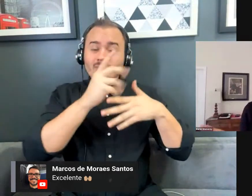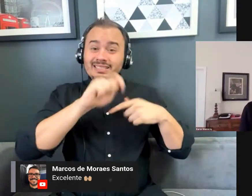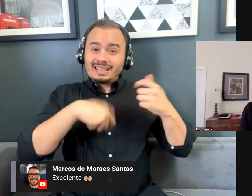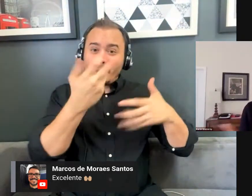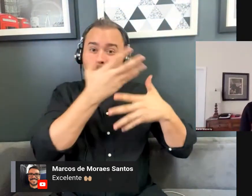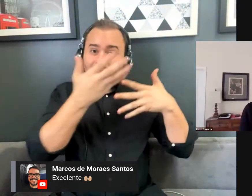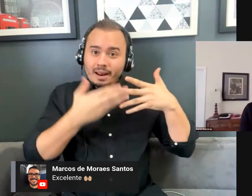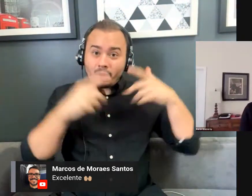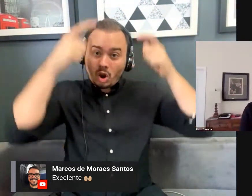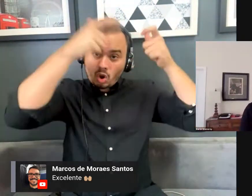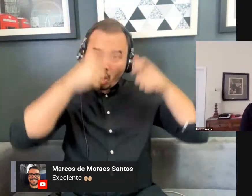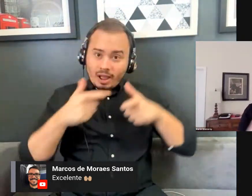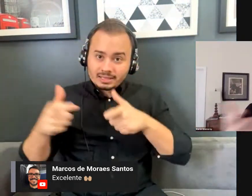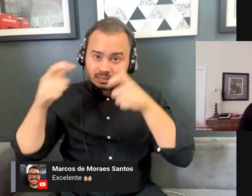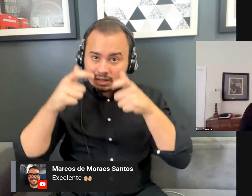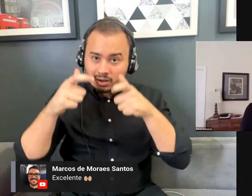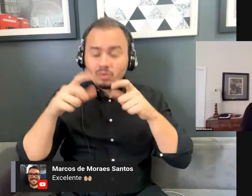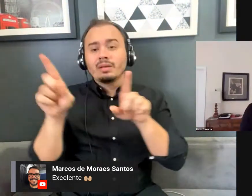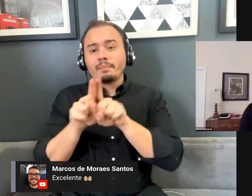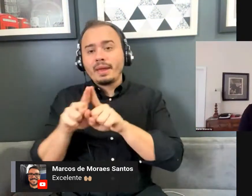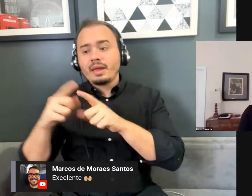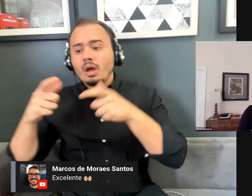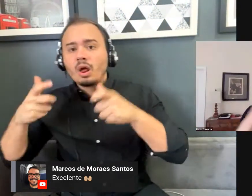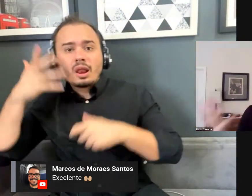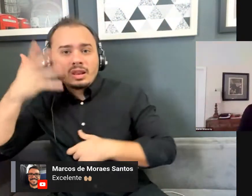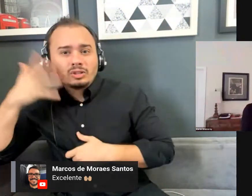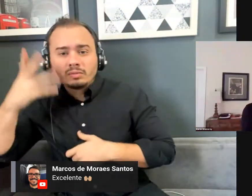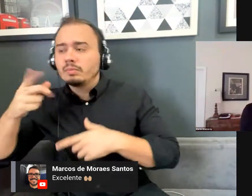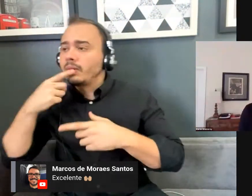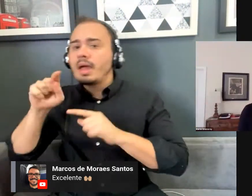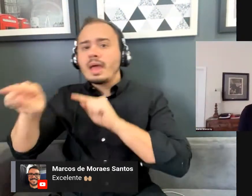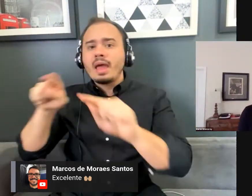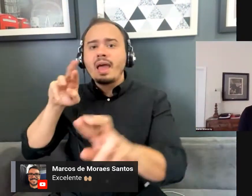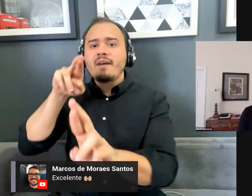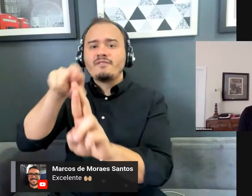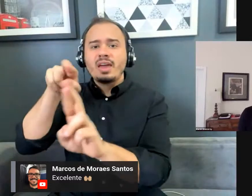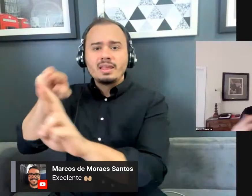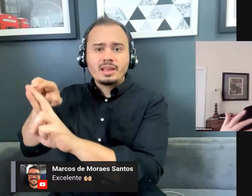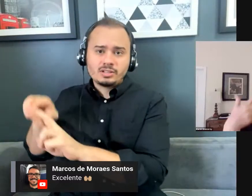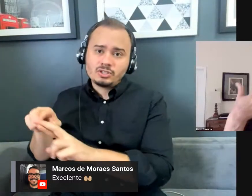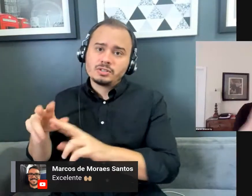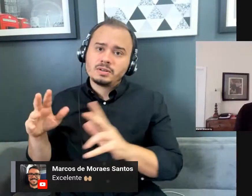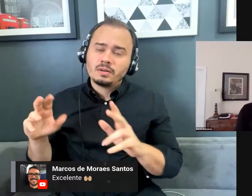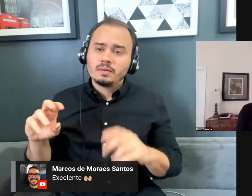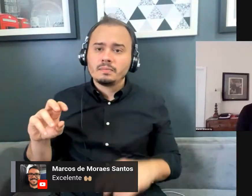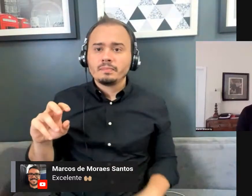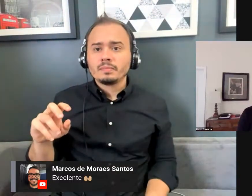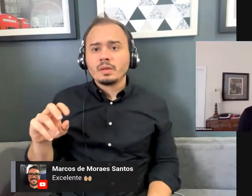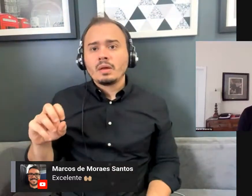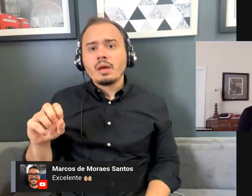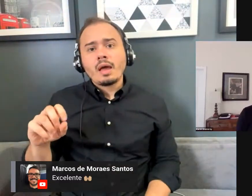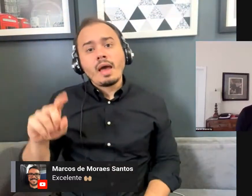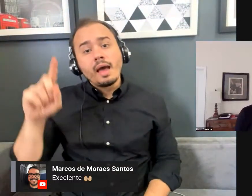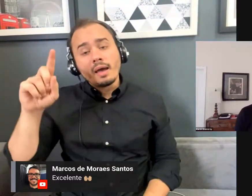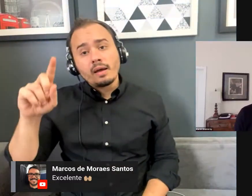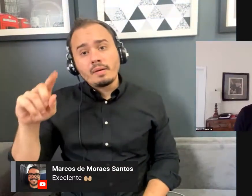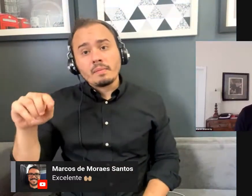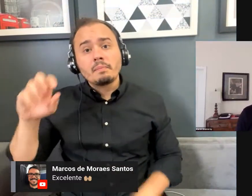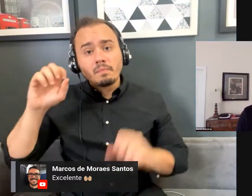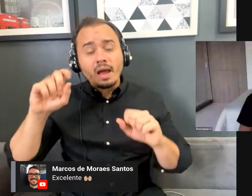have the same linguistic issues. They're not listable. You can't represent them. So it's possible that that extension might